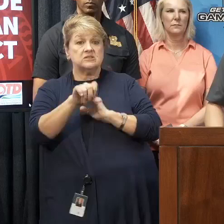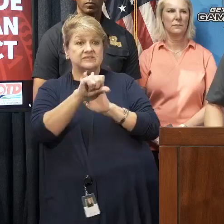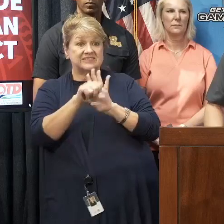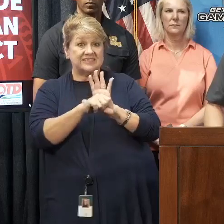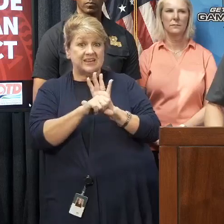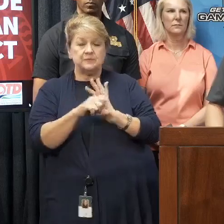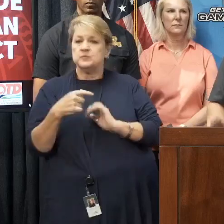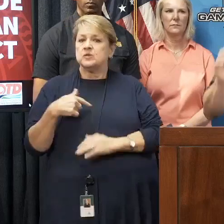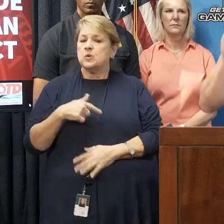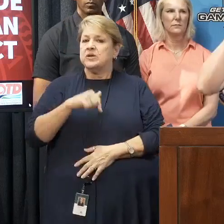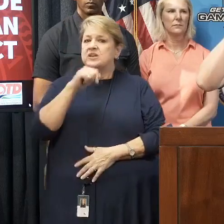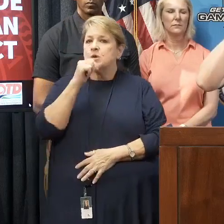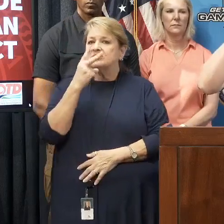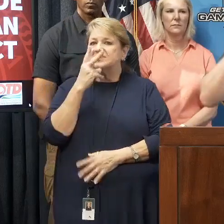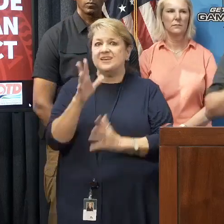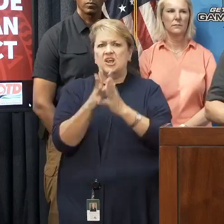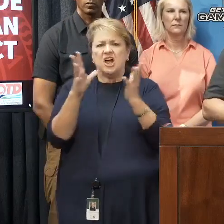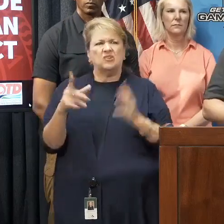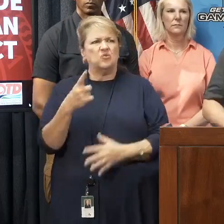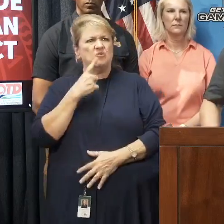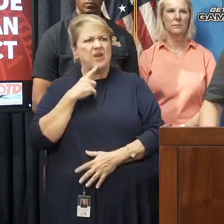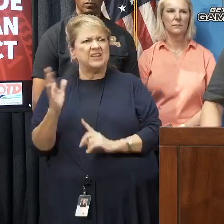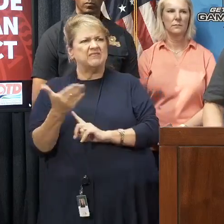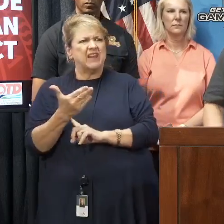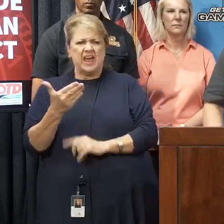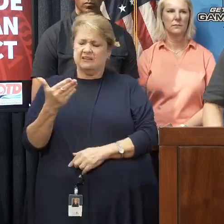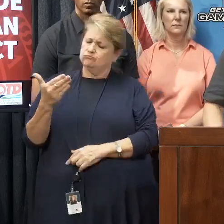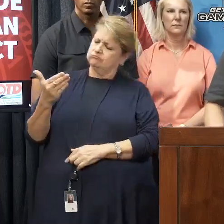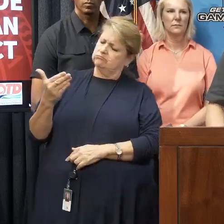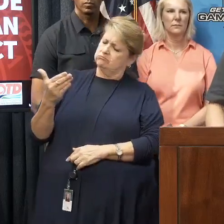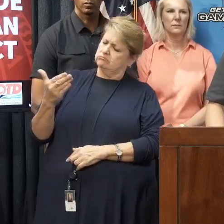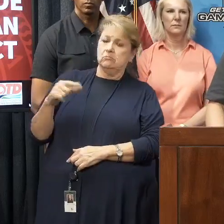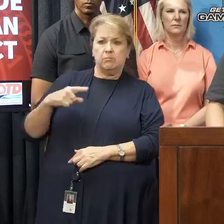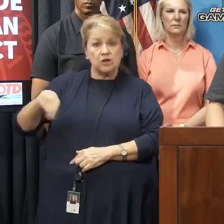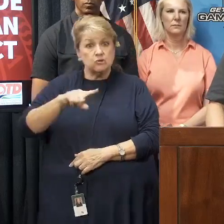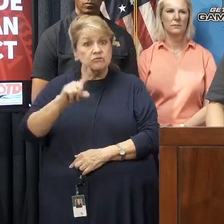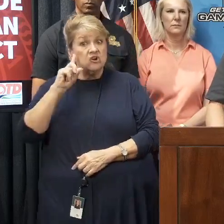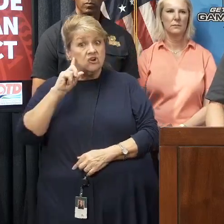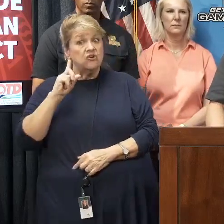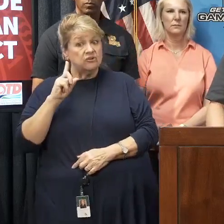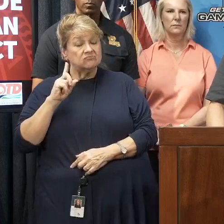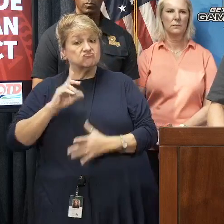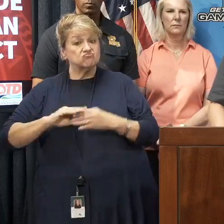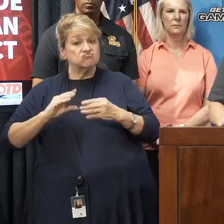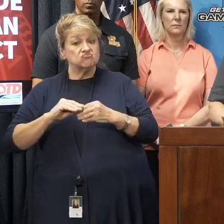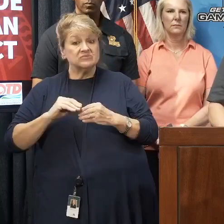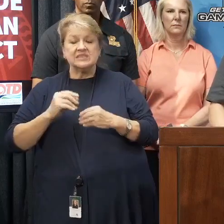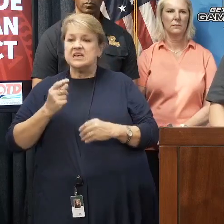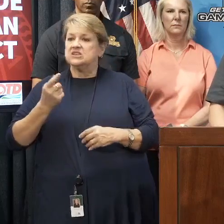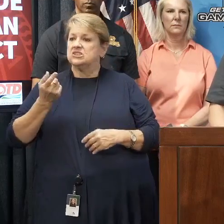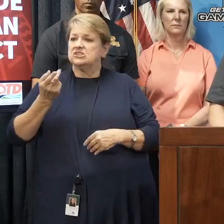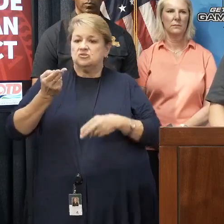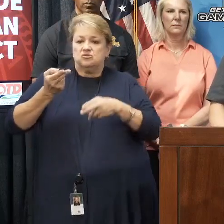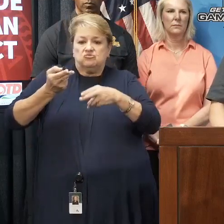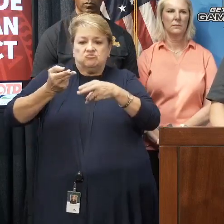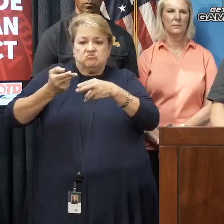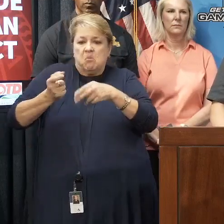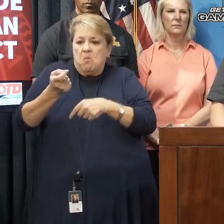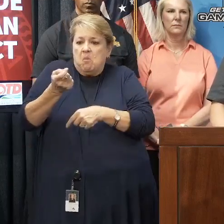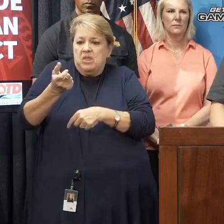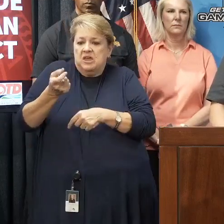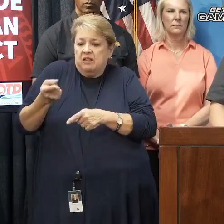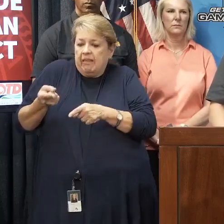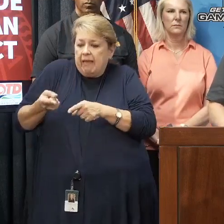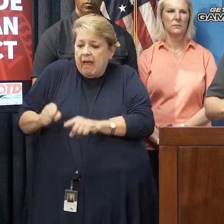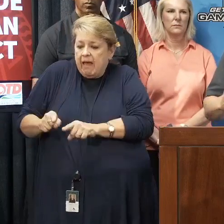that we see a lot of. And so as you have already heard, oftentimes it just takes a very small